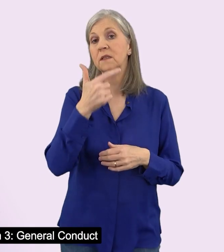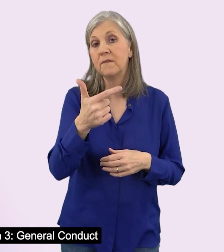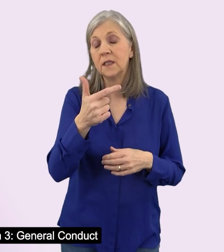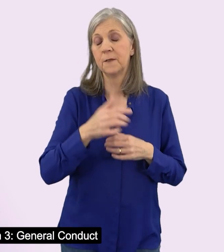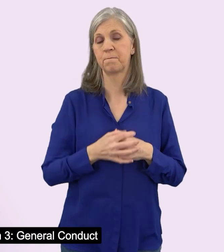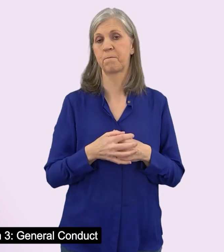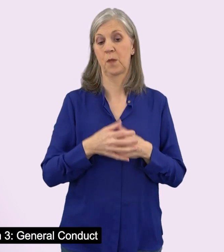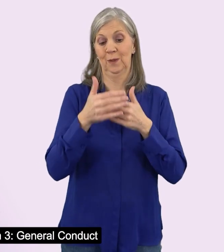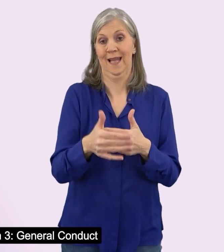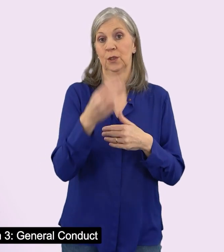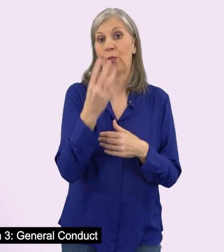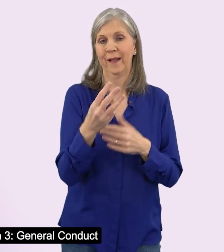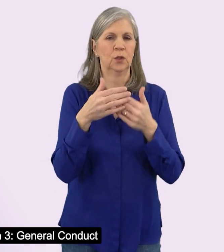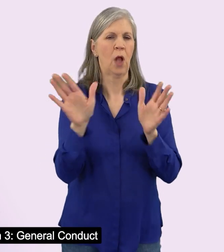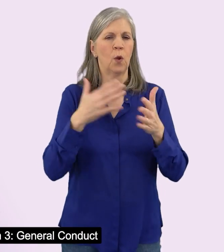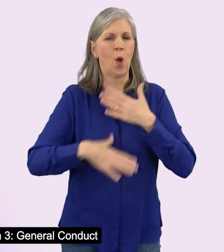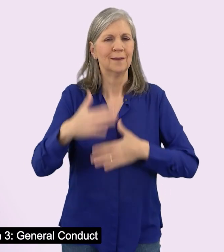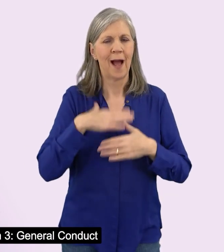7. Section 3. General Conduct.